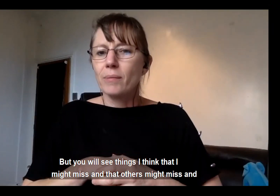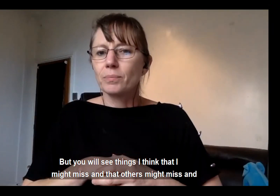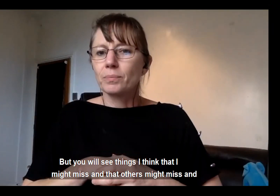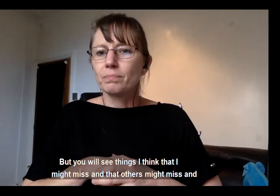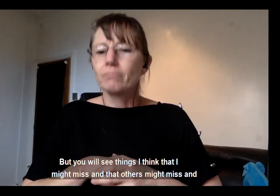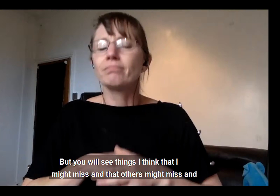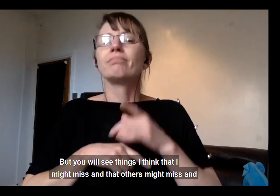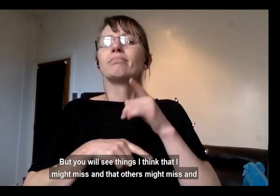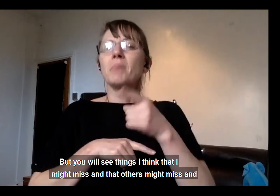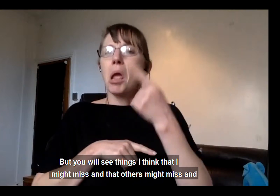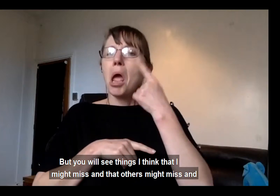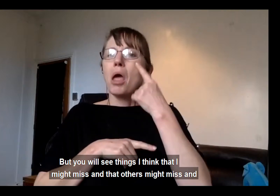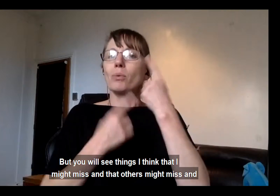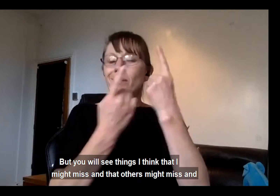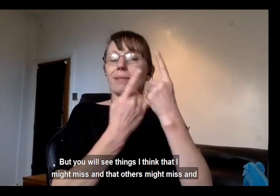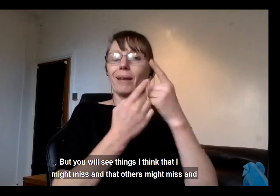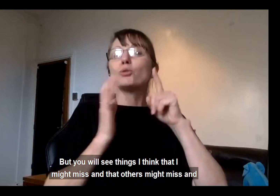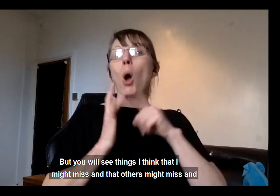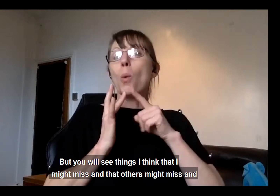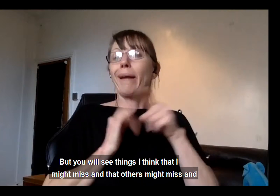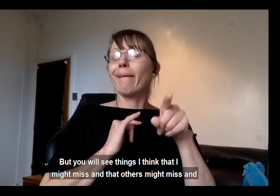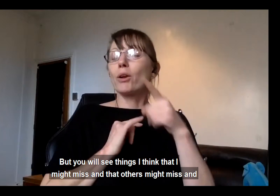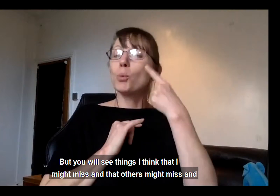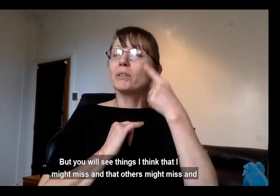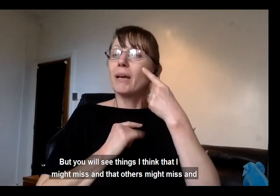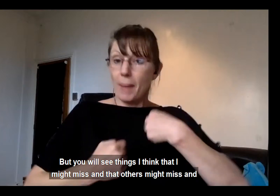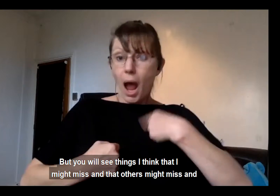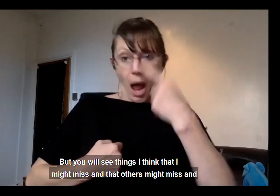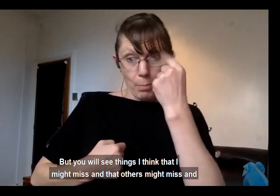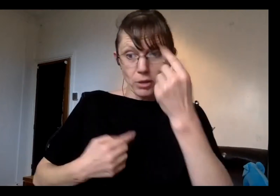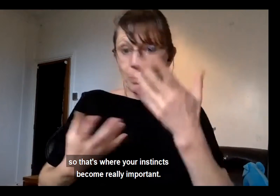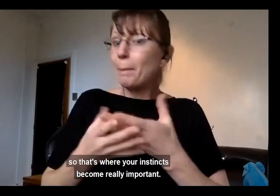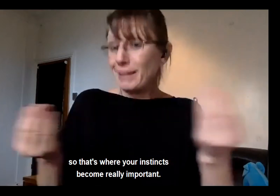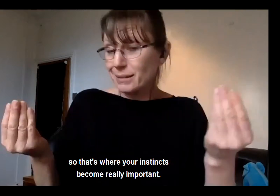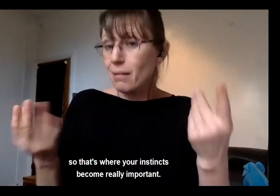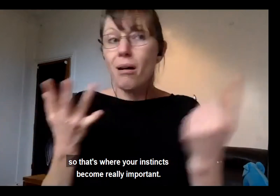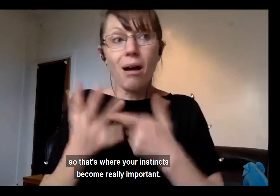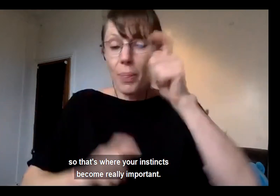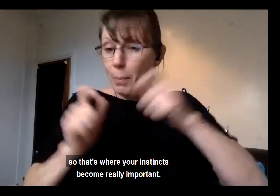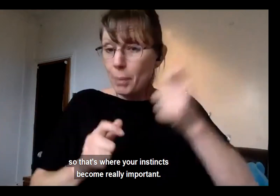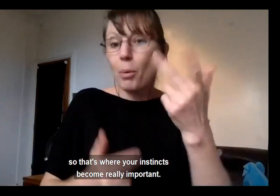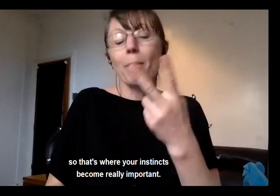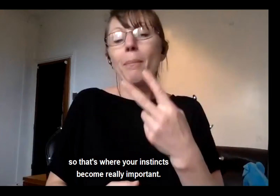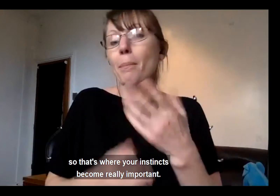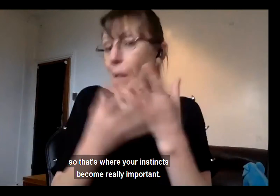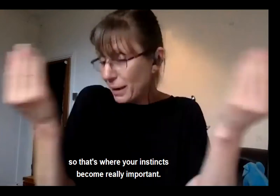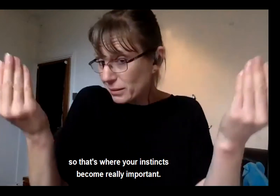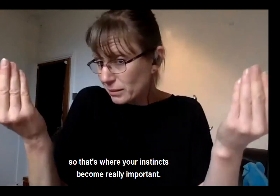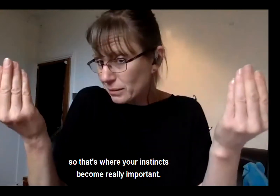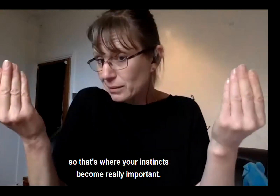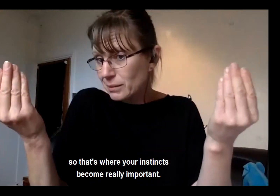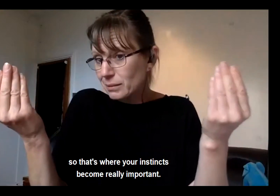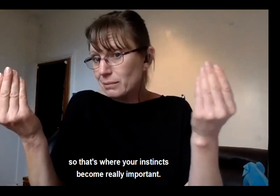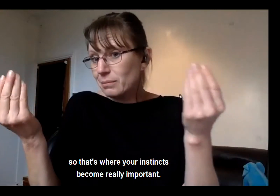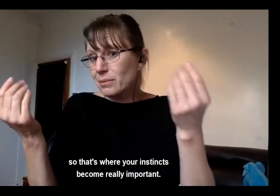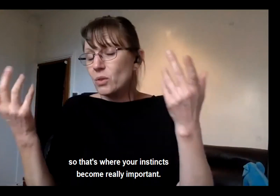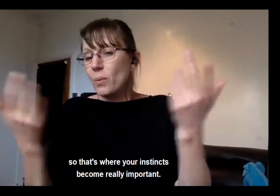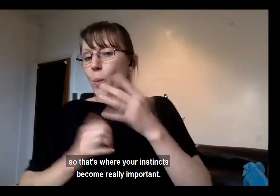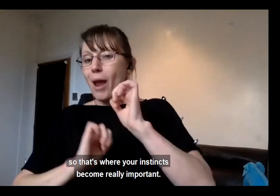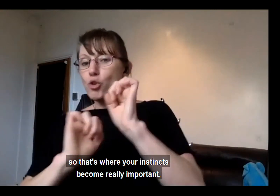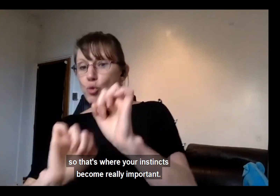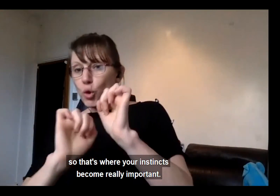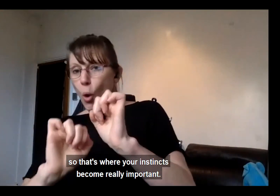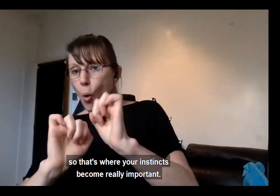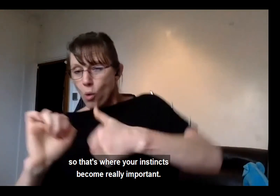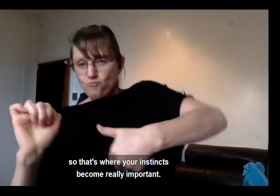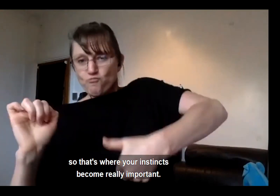you will see things, I think, Owen, that I might miss and that others might miss. And so that's where your